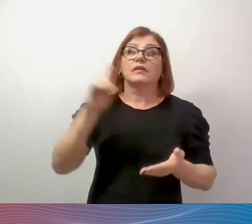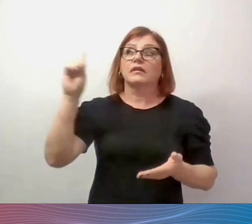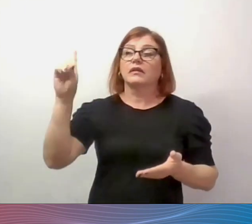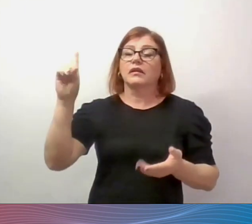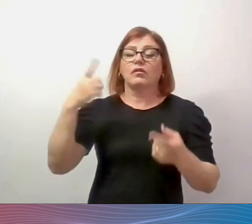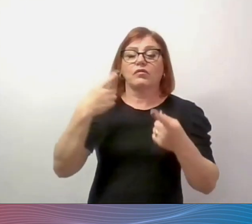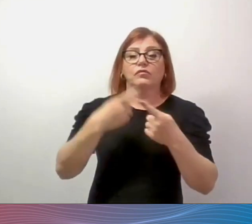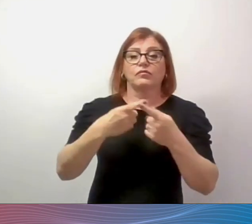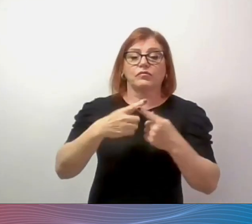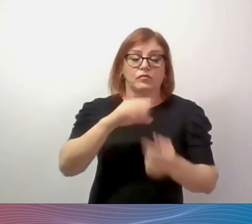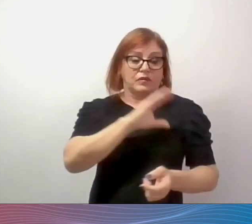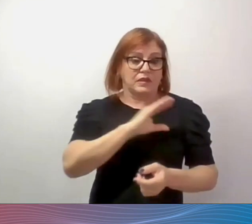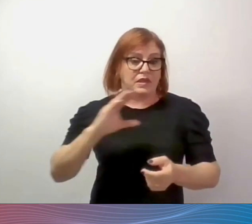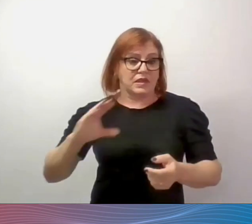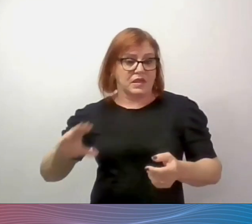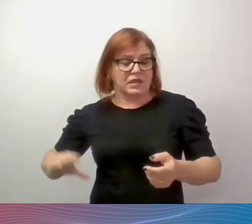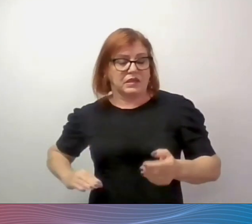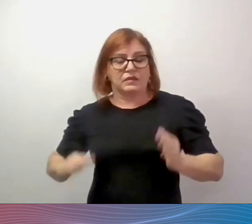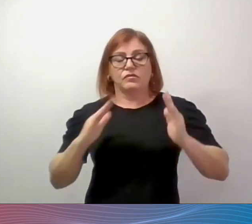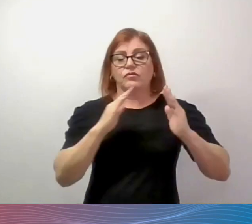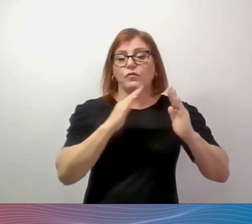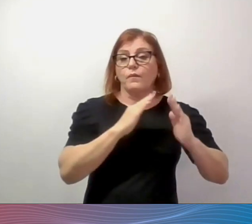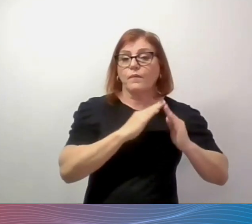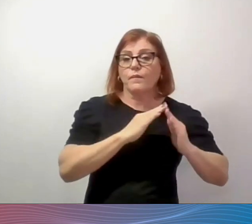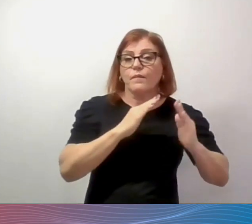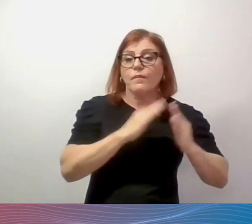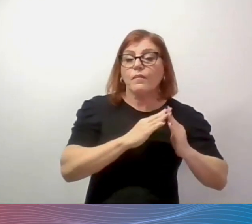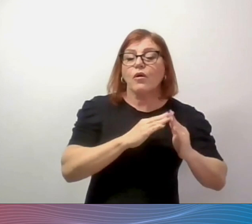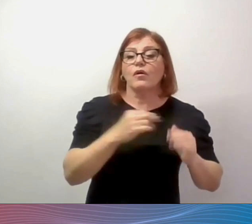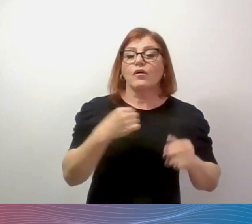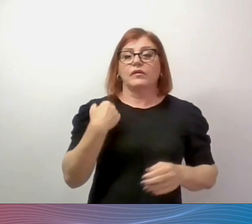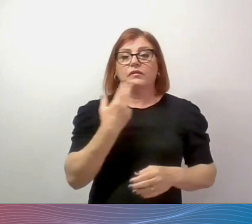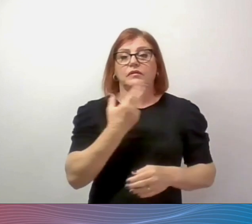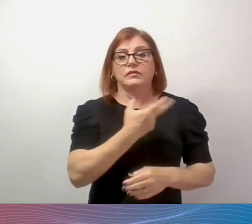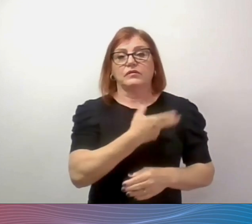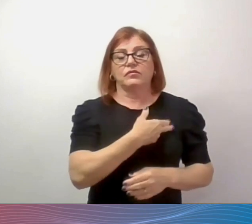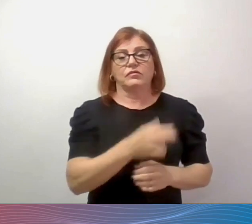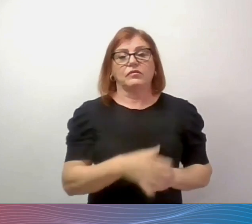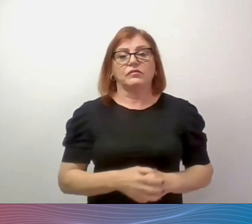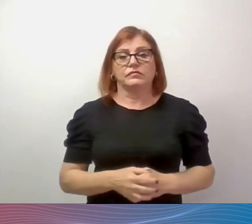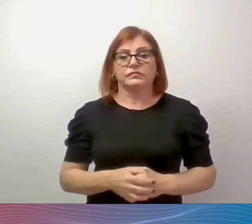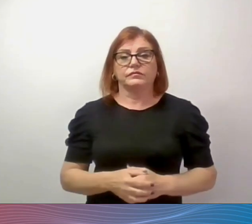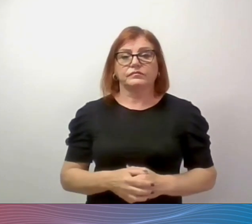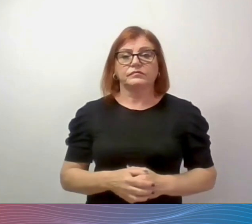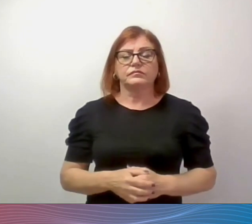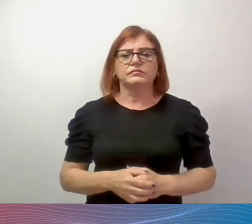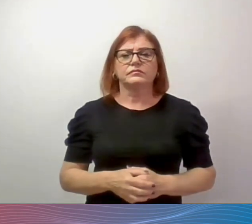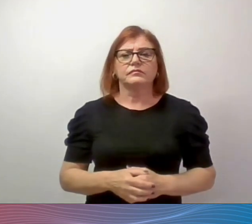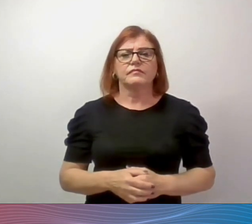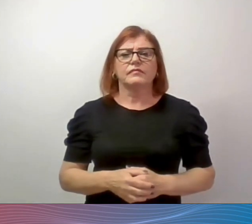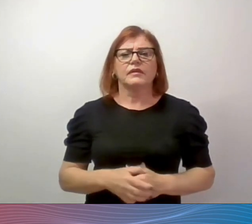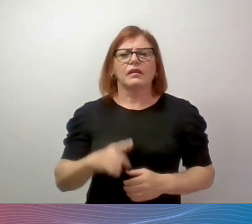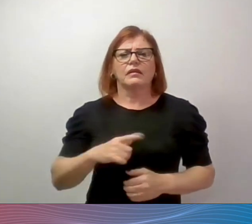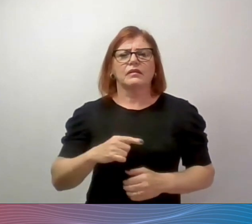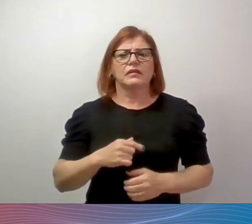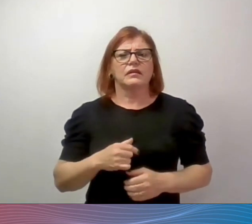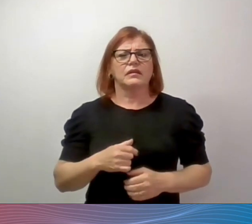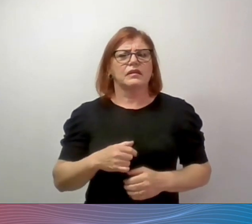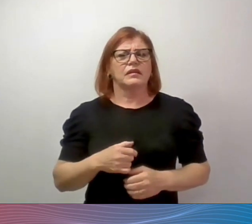us. Vocês já devem ter ouvido que há lugares que tem shows onde colocam um